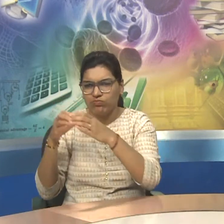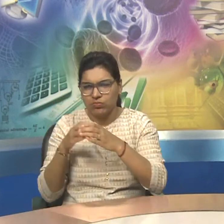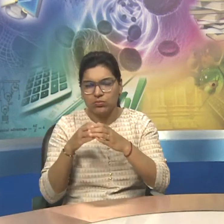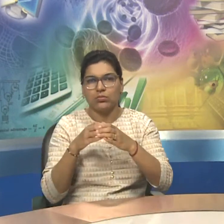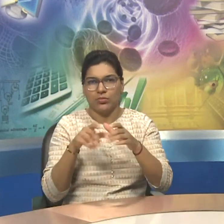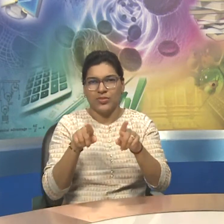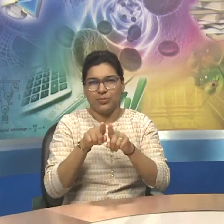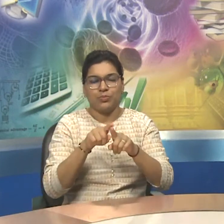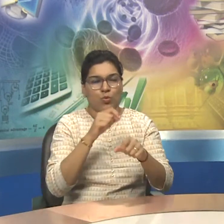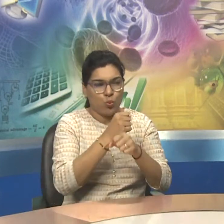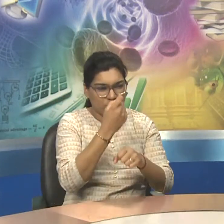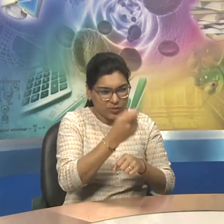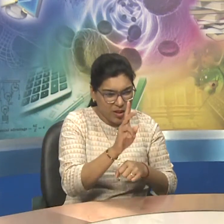Political science